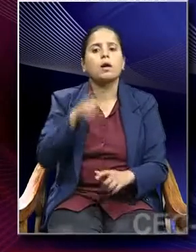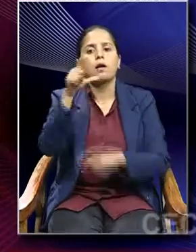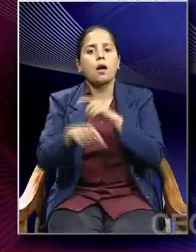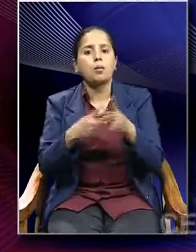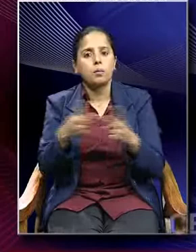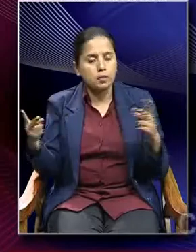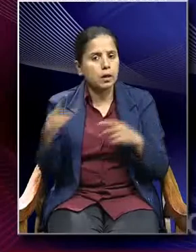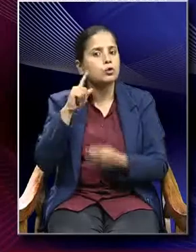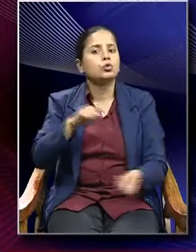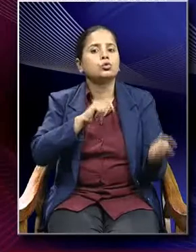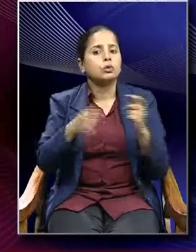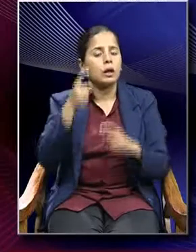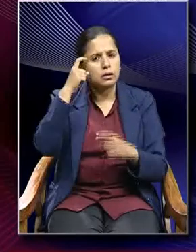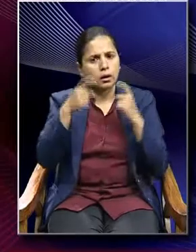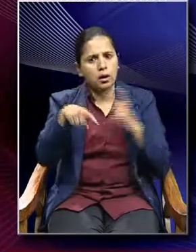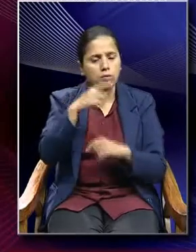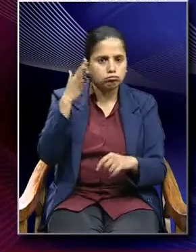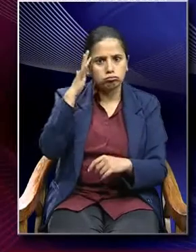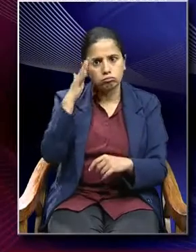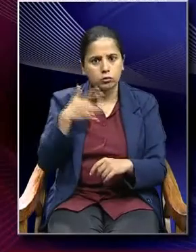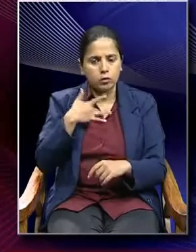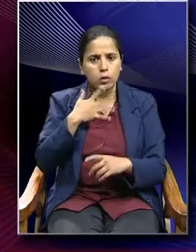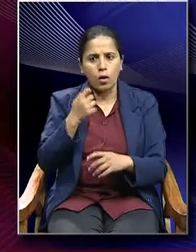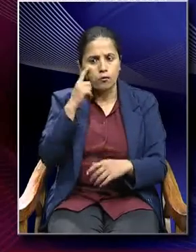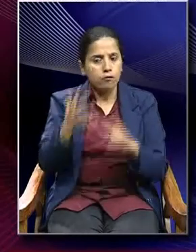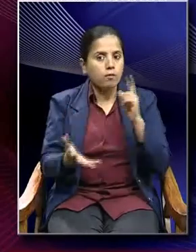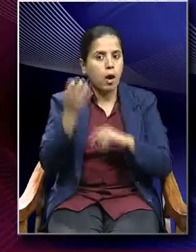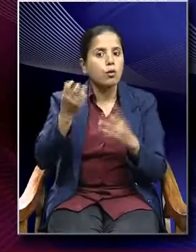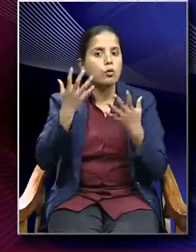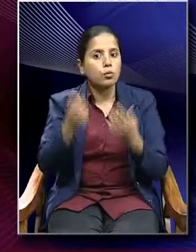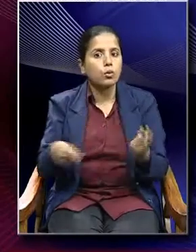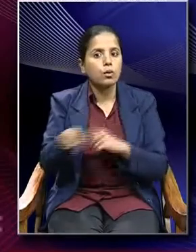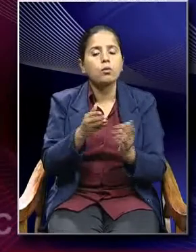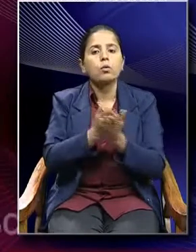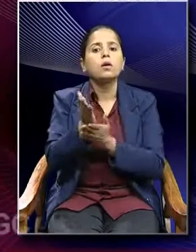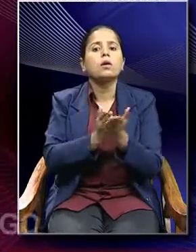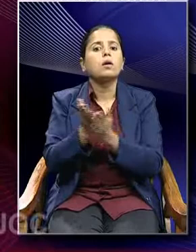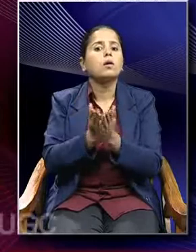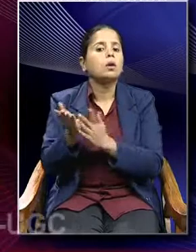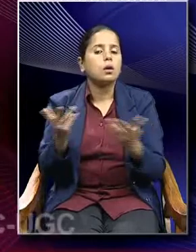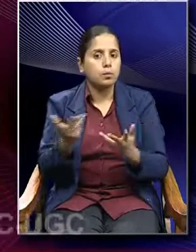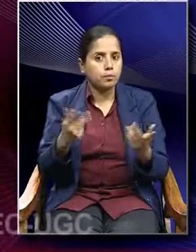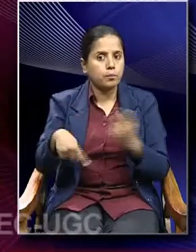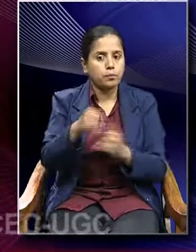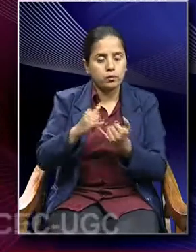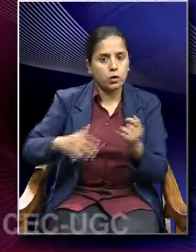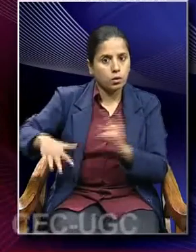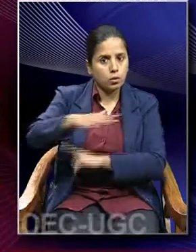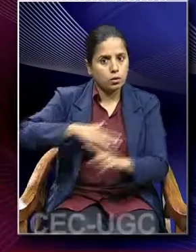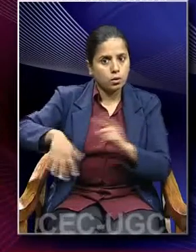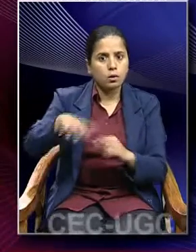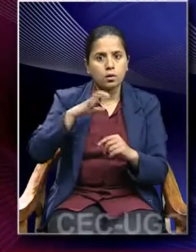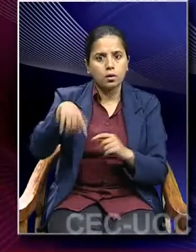Revolution. So thinkers were concerned about trying to find out the ways by which the society was